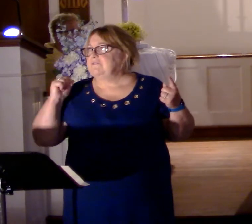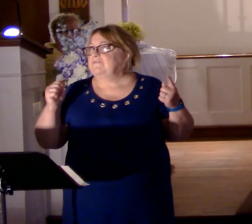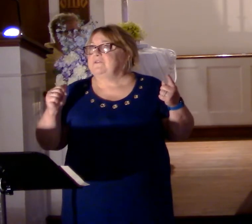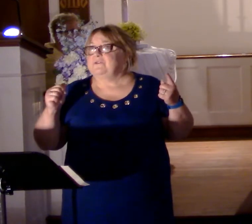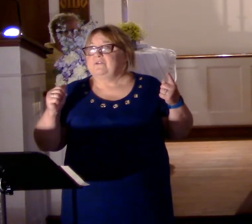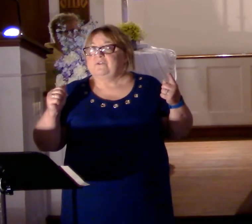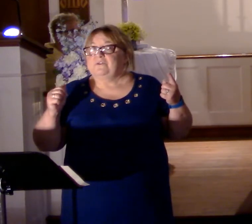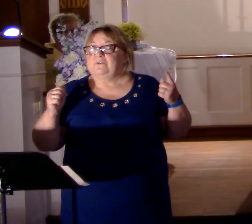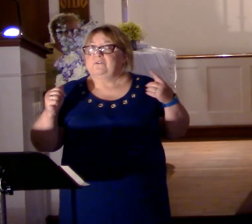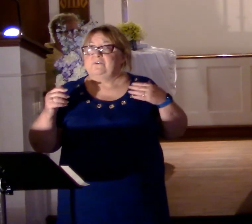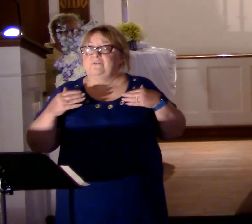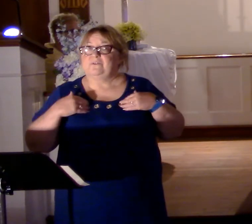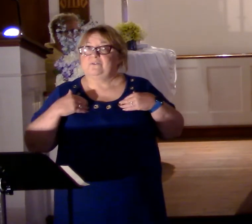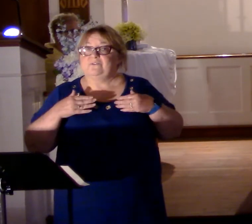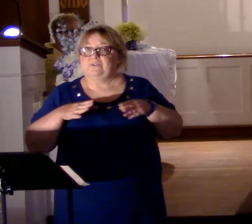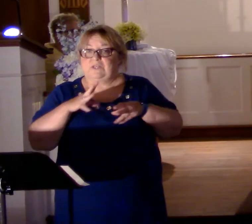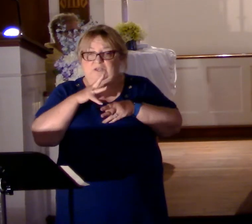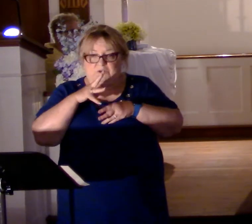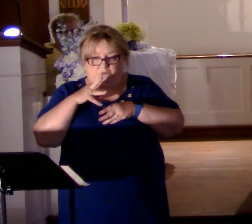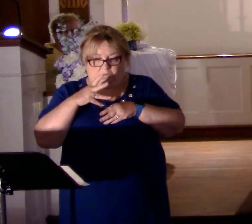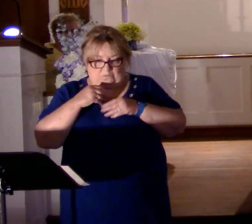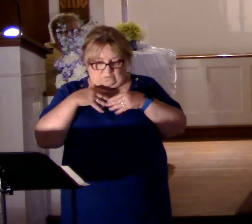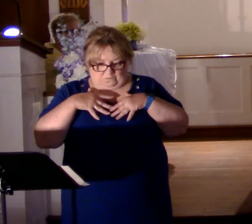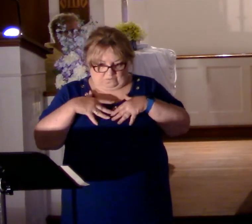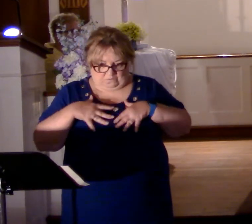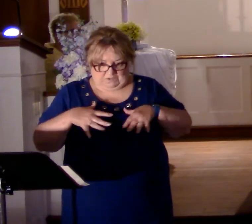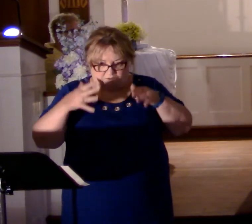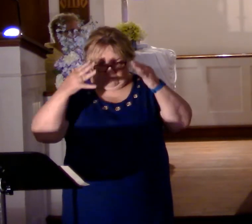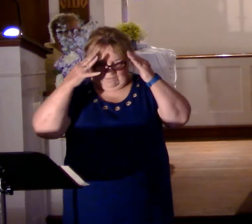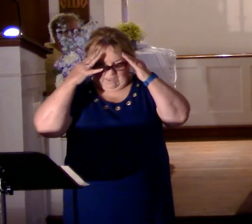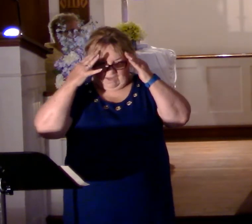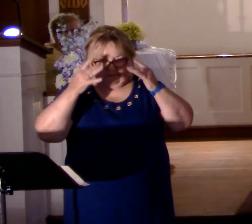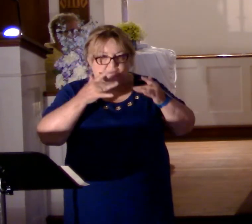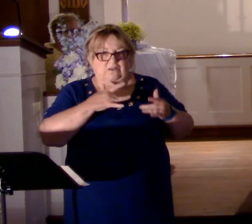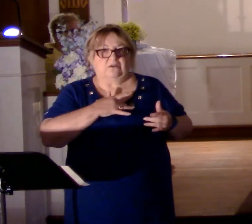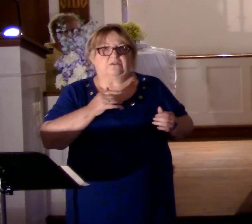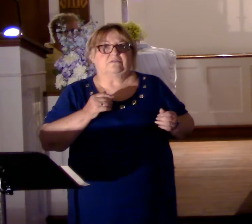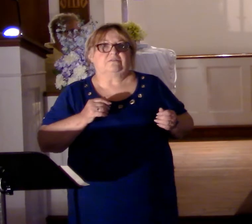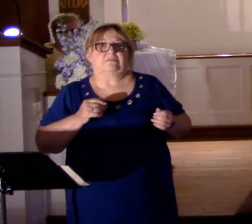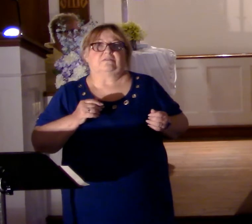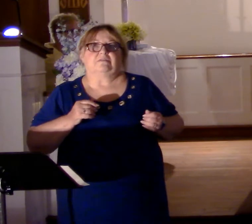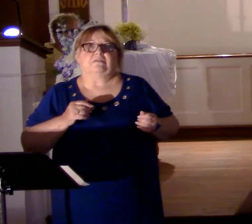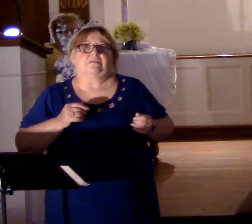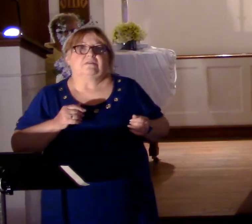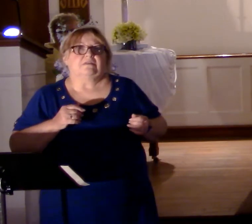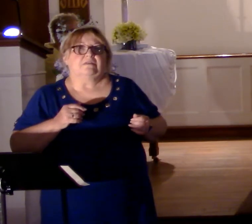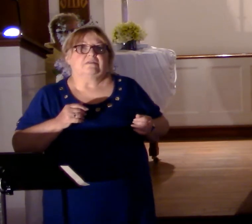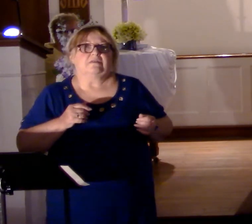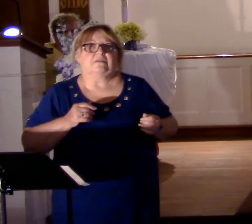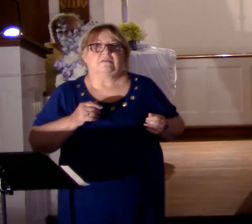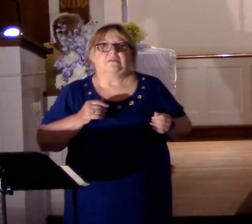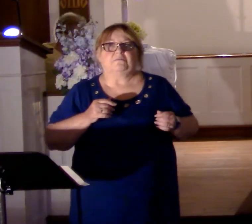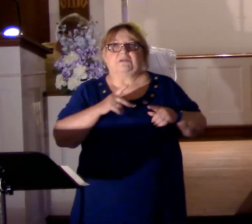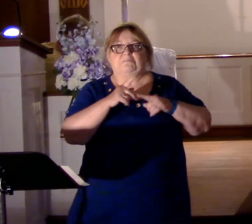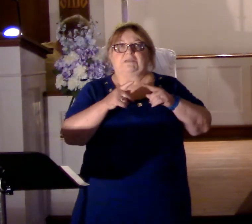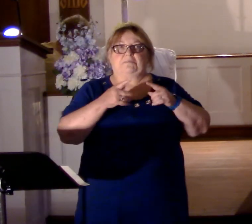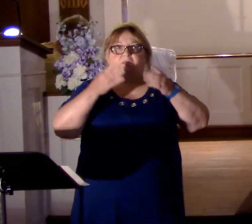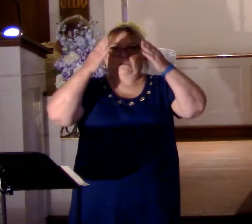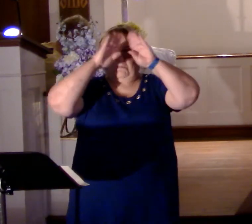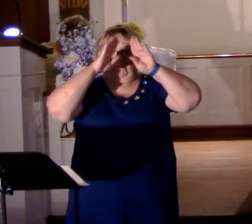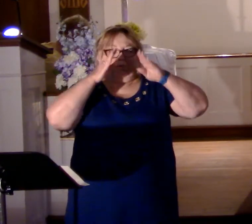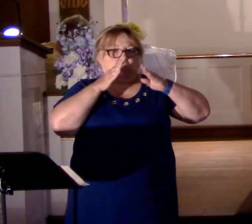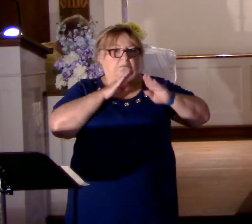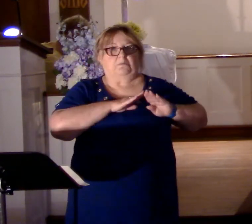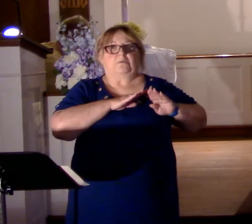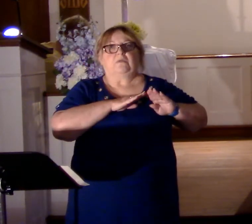refuses to even let it enter into their minds and hearts. When such people close their minds,